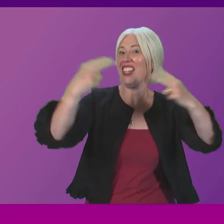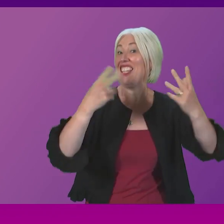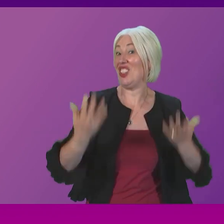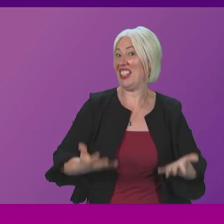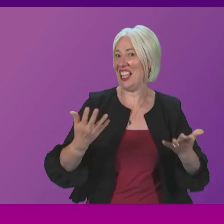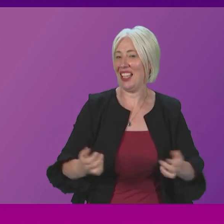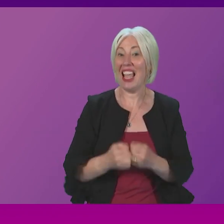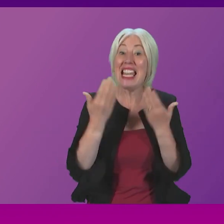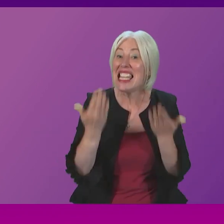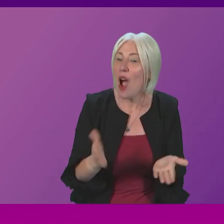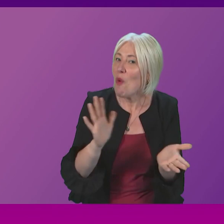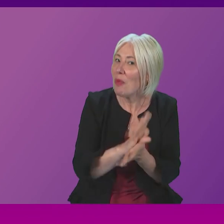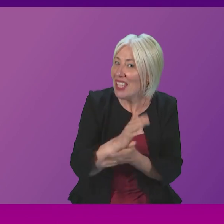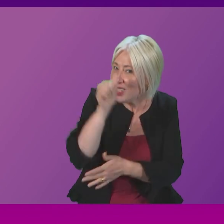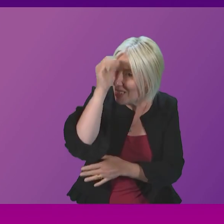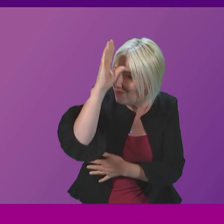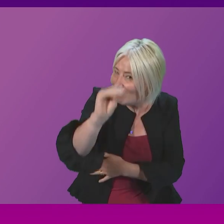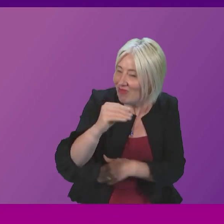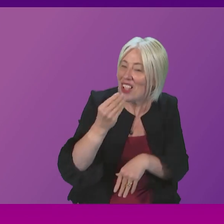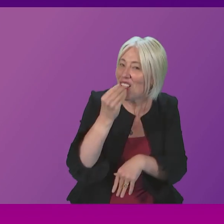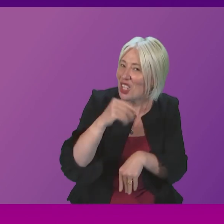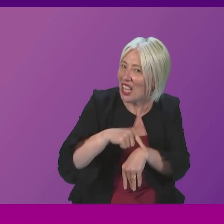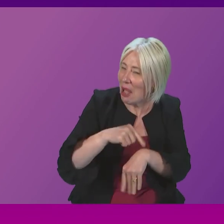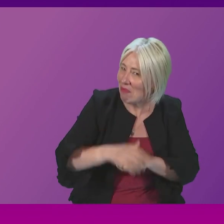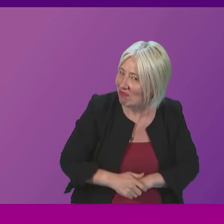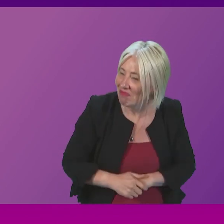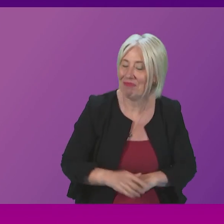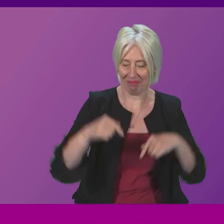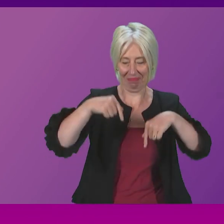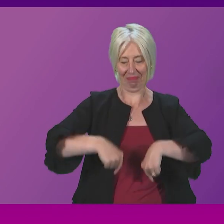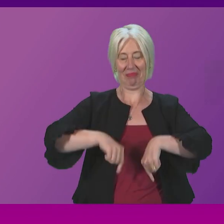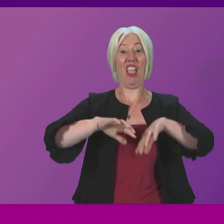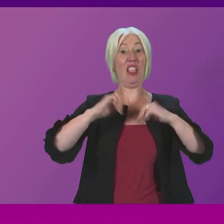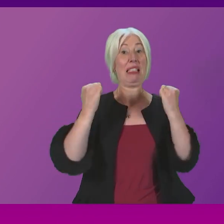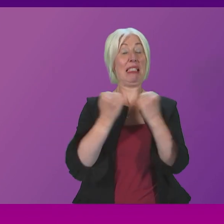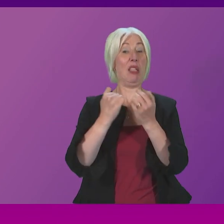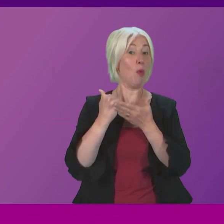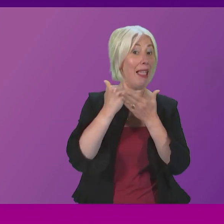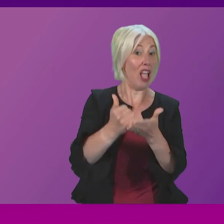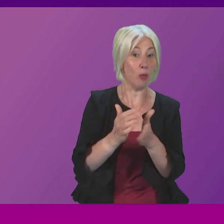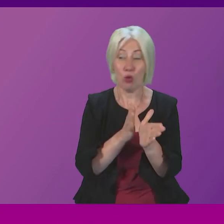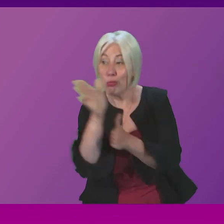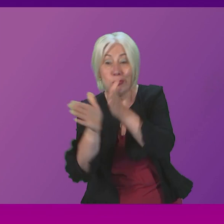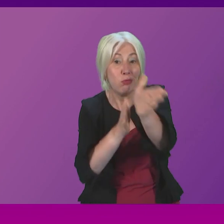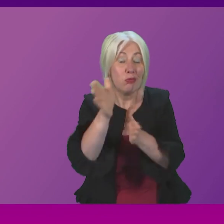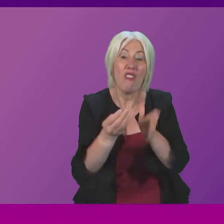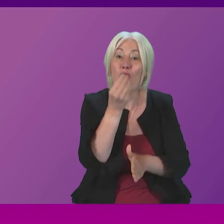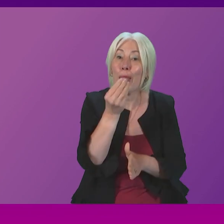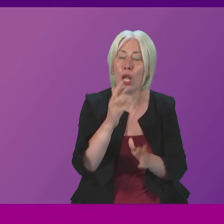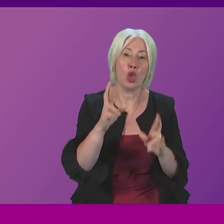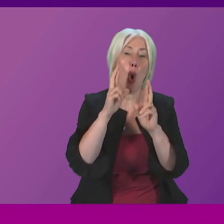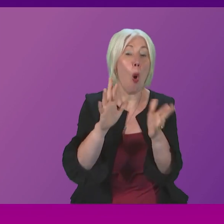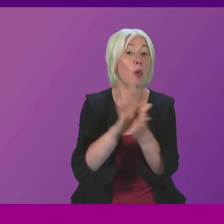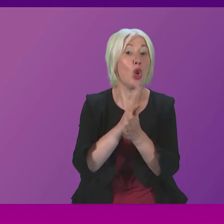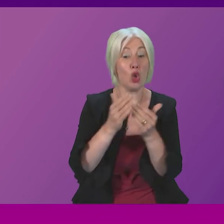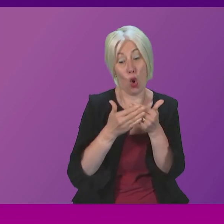know that it is now time for lunch, and our team here will help make sure that you get to where you need to go. But I hope you enjoy the rest of